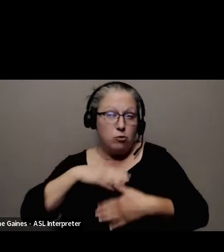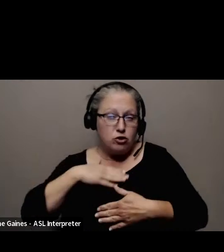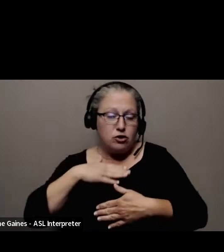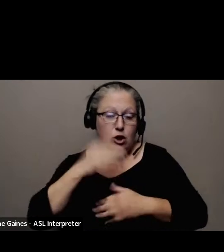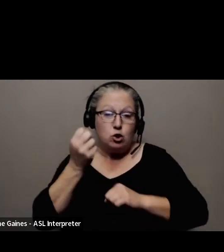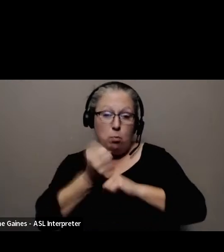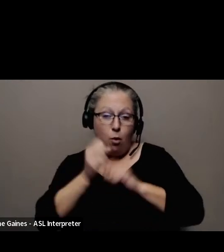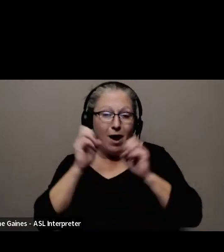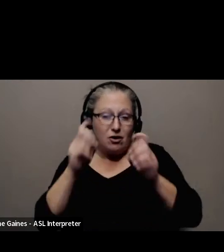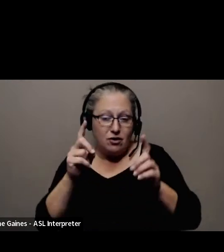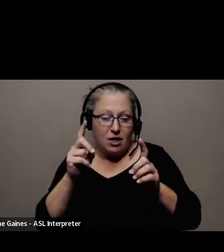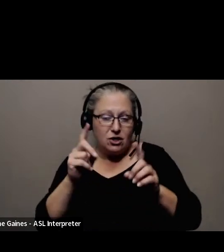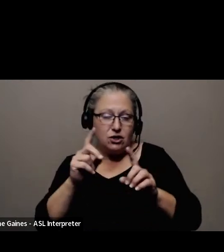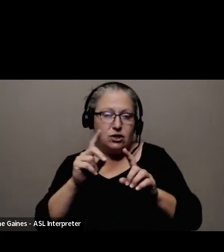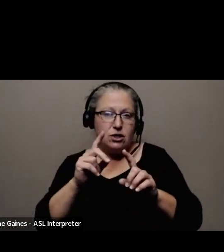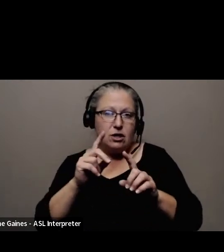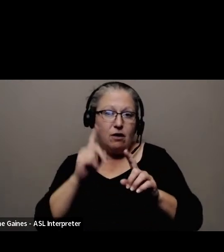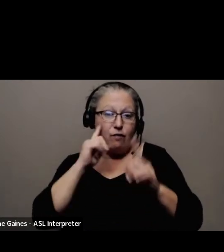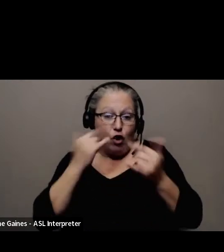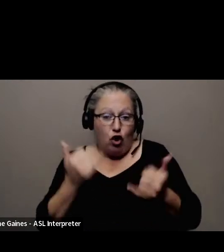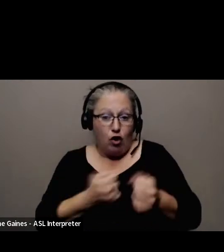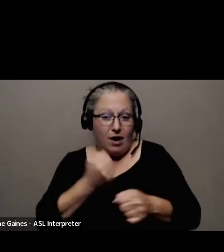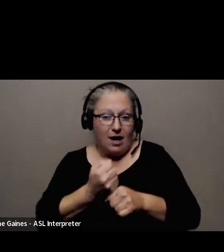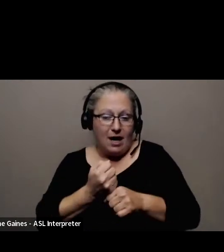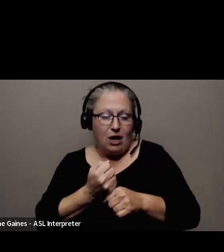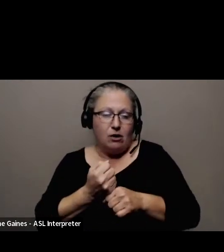support education in the current year,